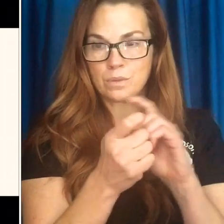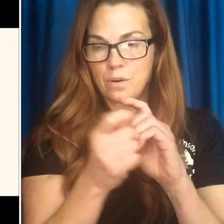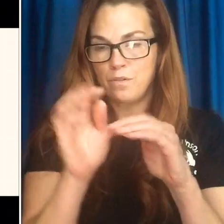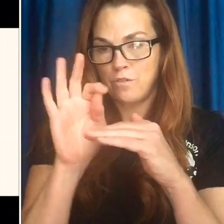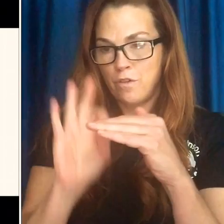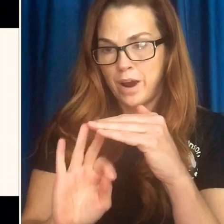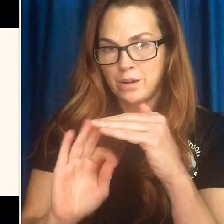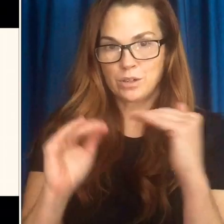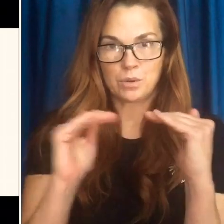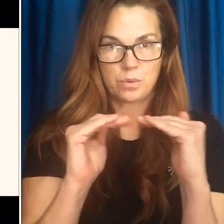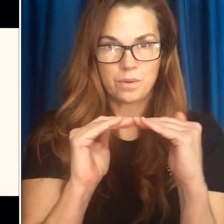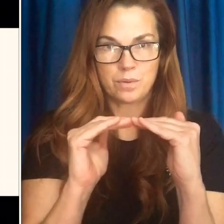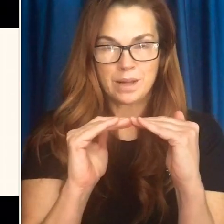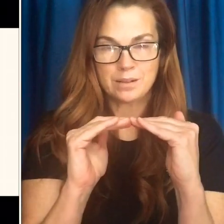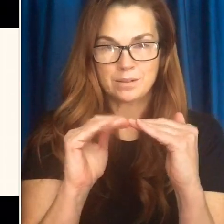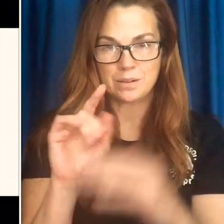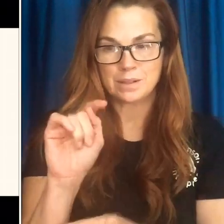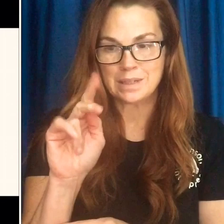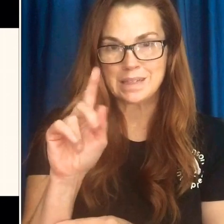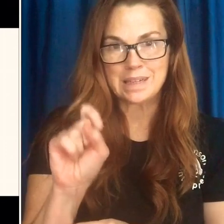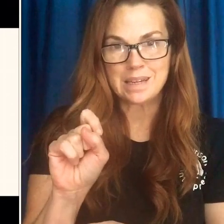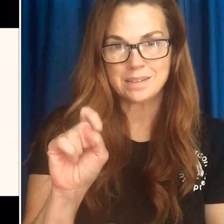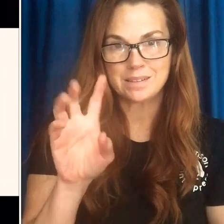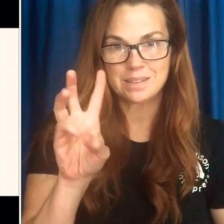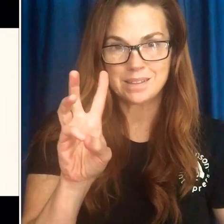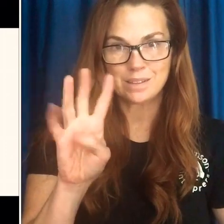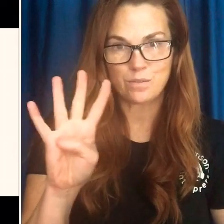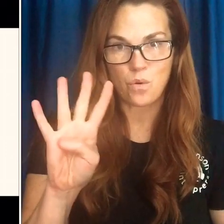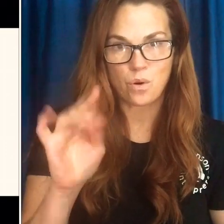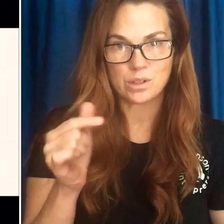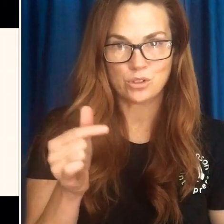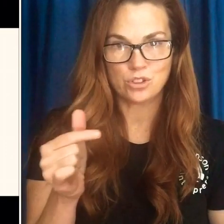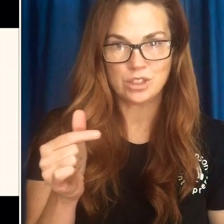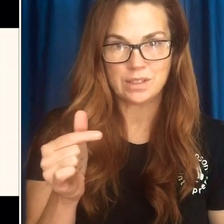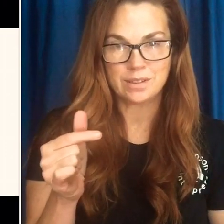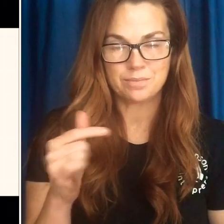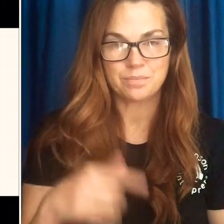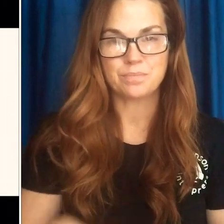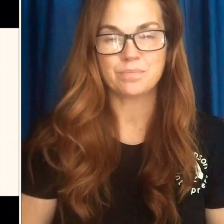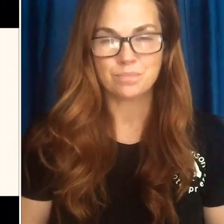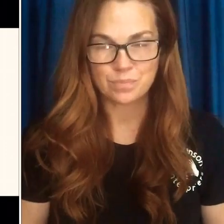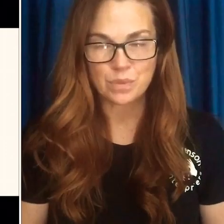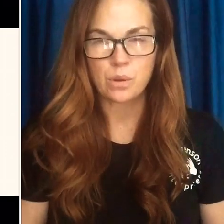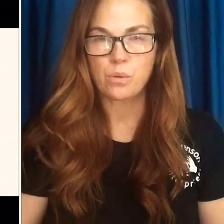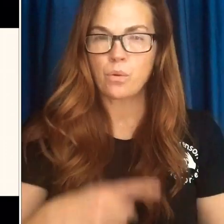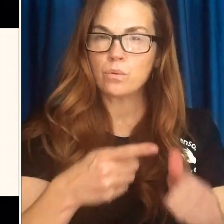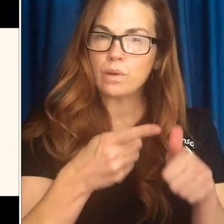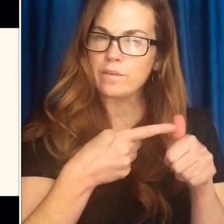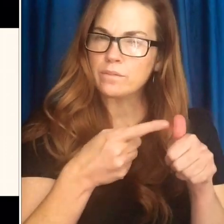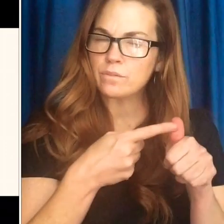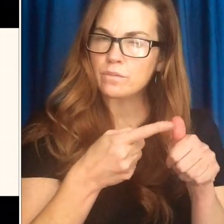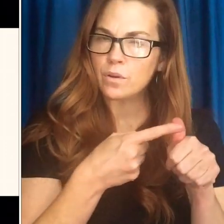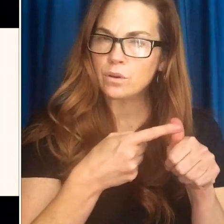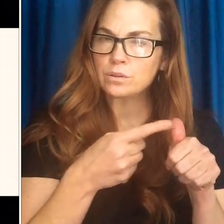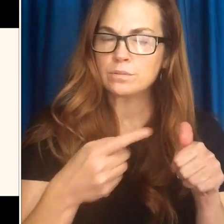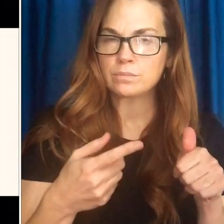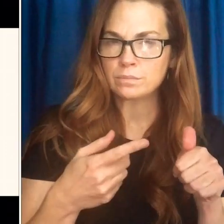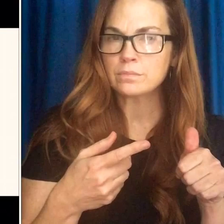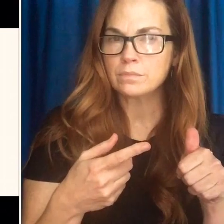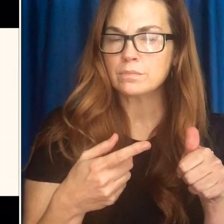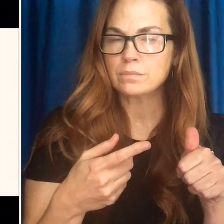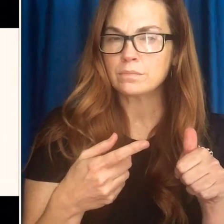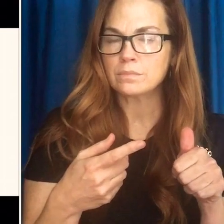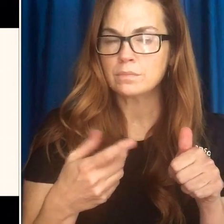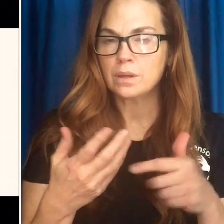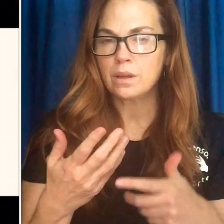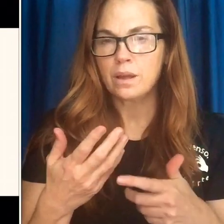64G. Before we spend time talking about decimal to fraction equivalents, it's worth spending a